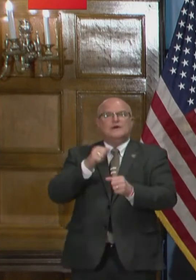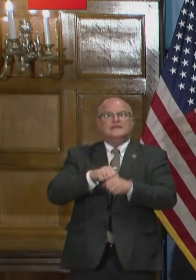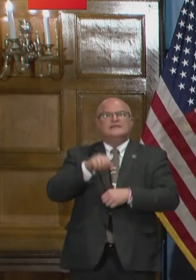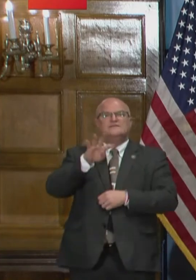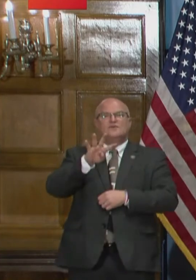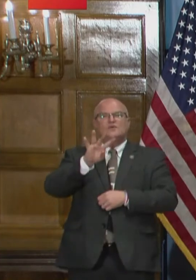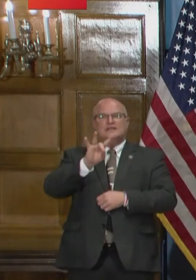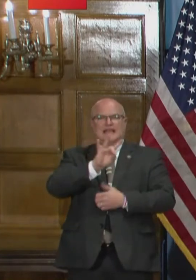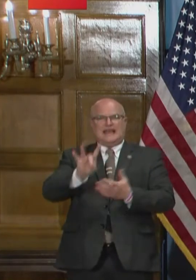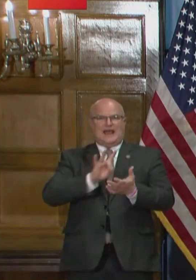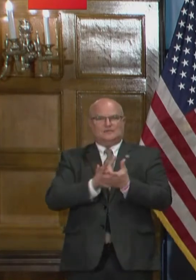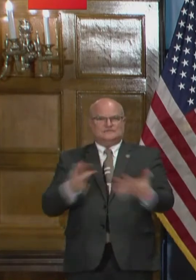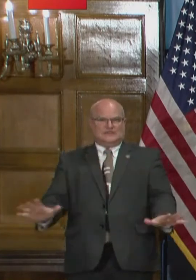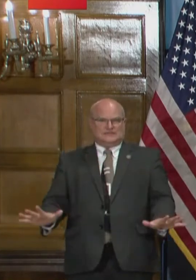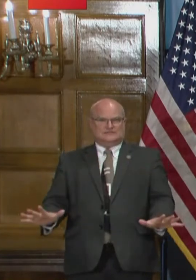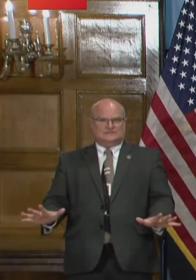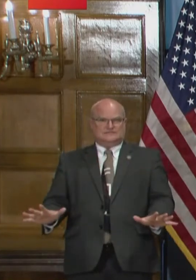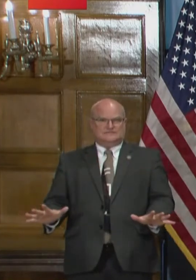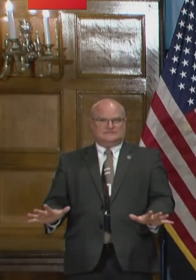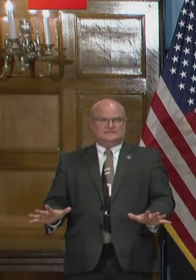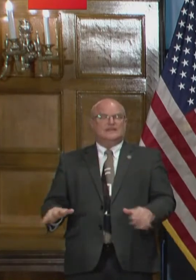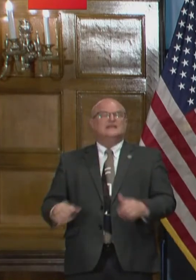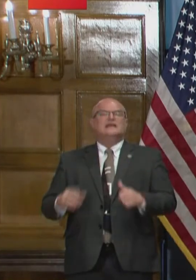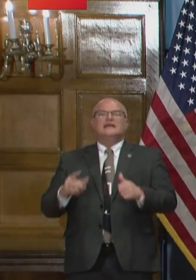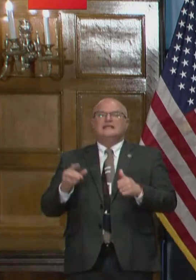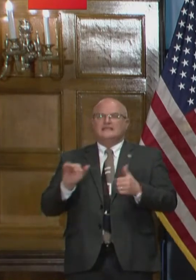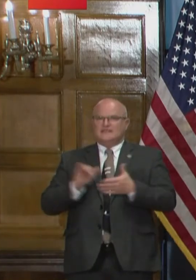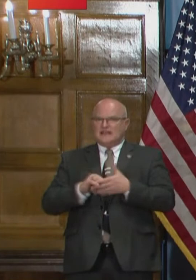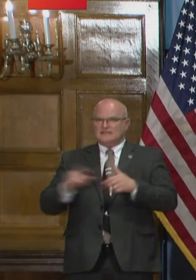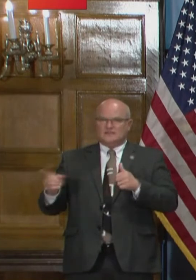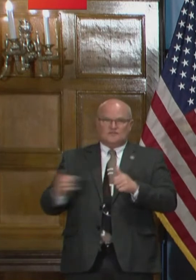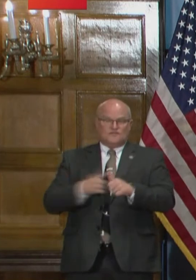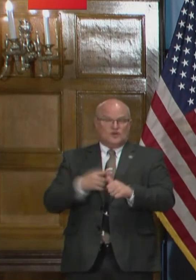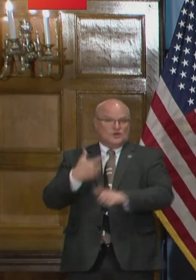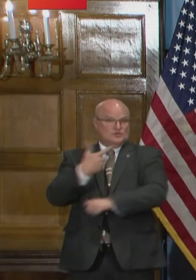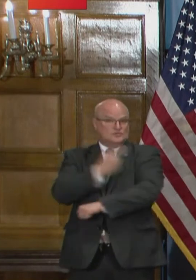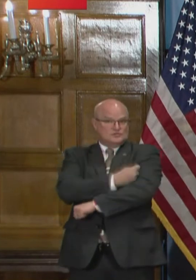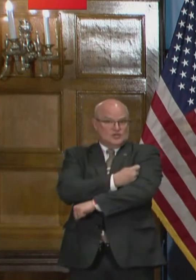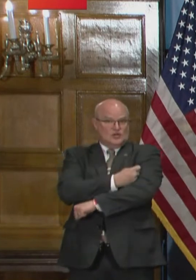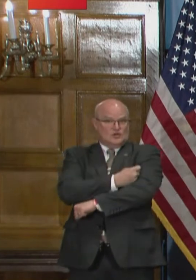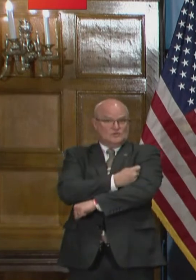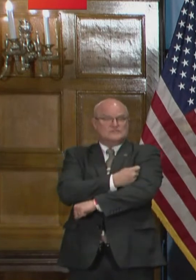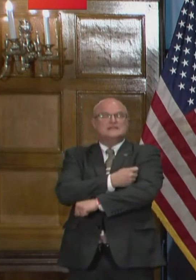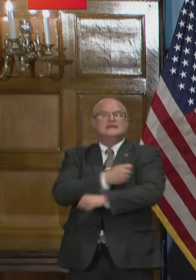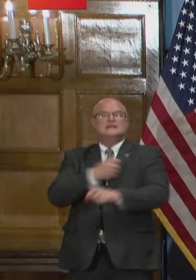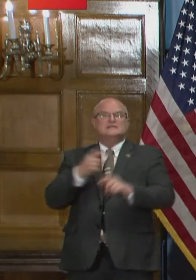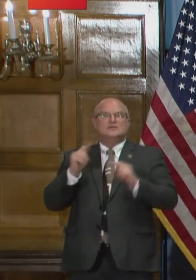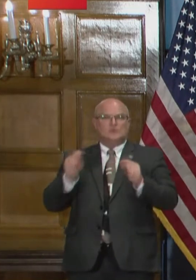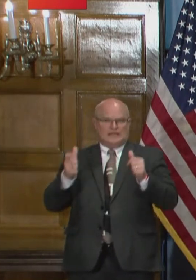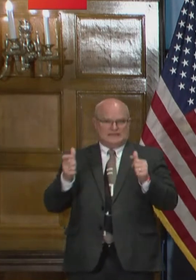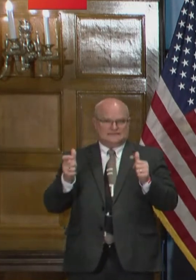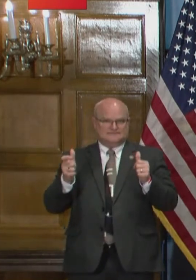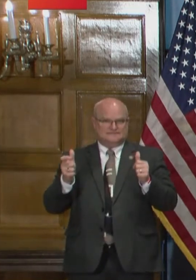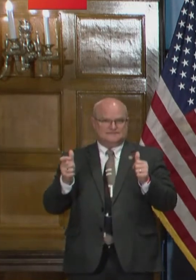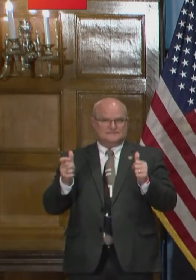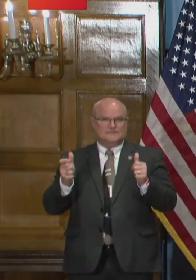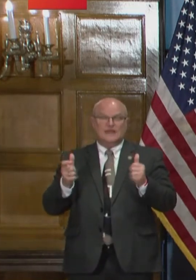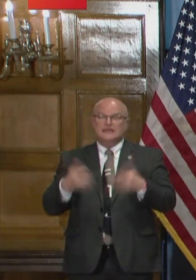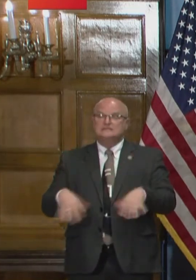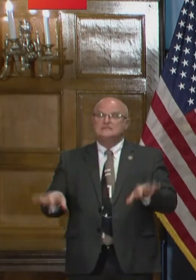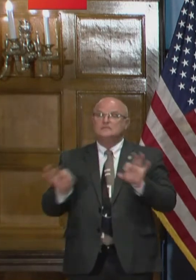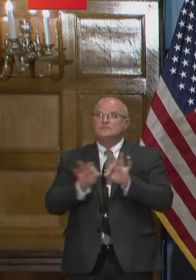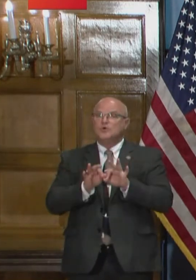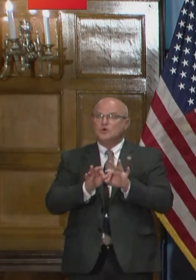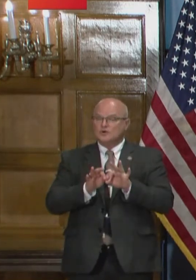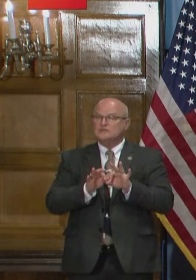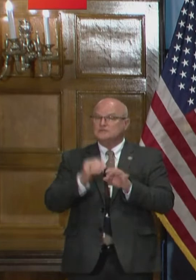hours. And that is first dose, getting into the arms very quickly. And it's important to note